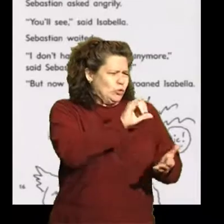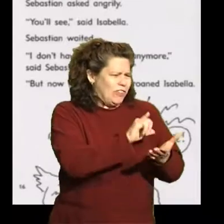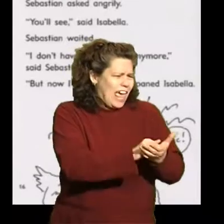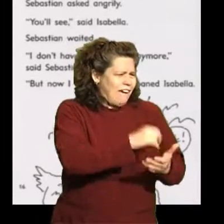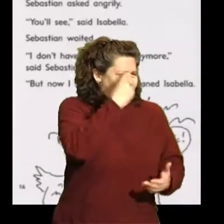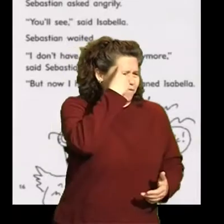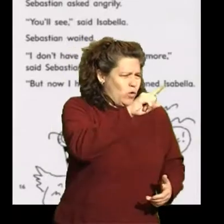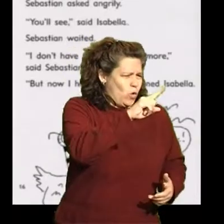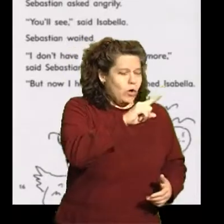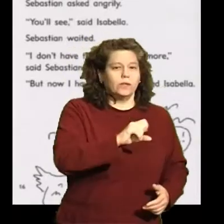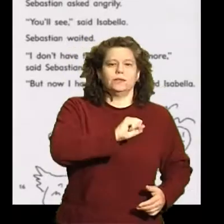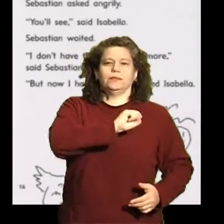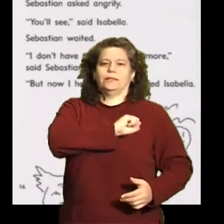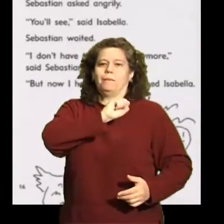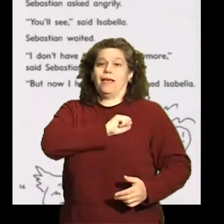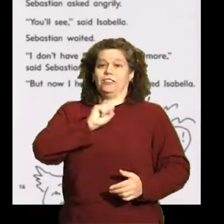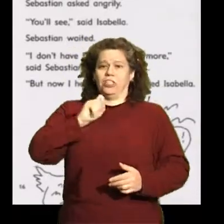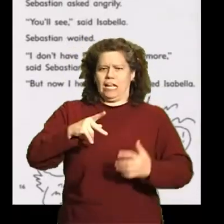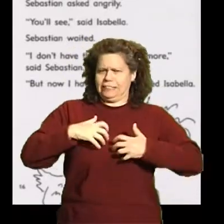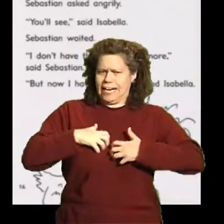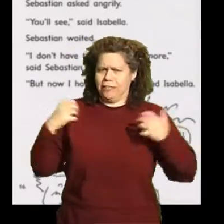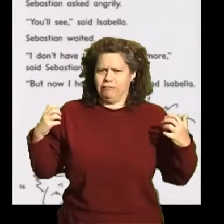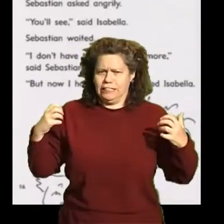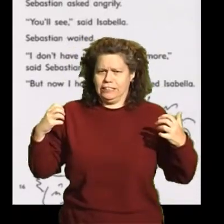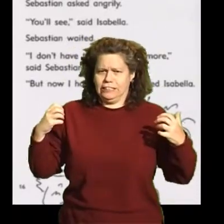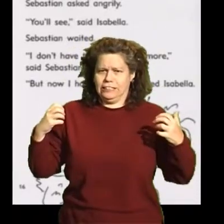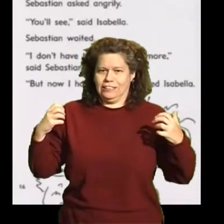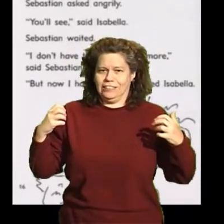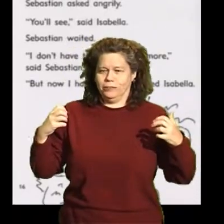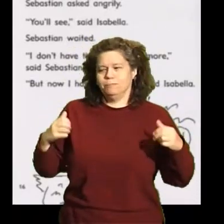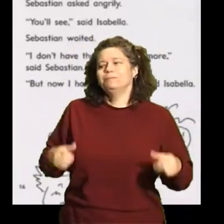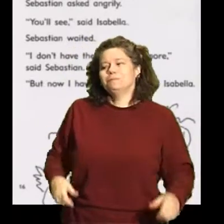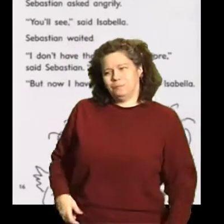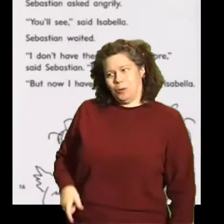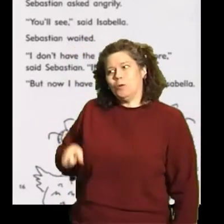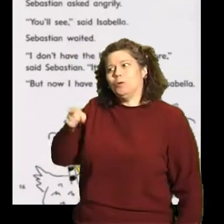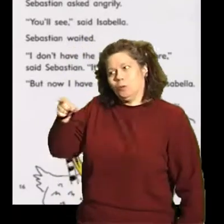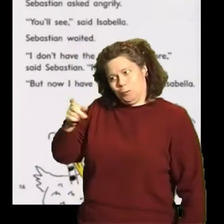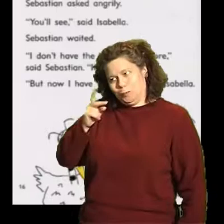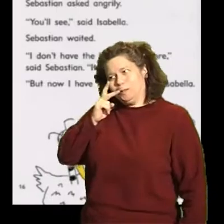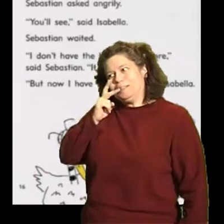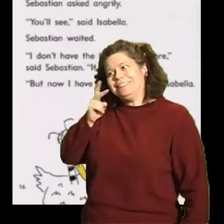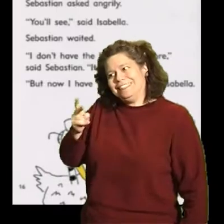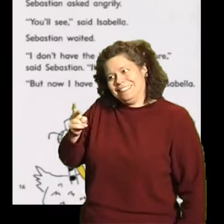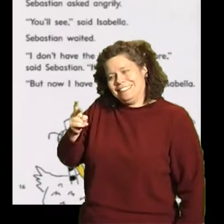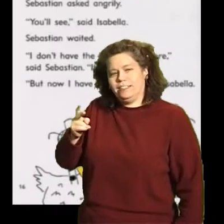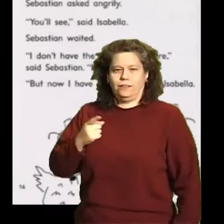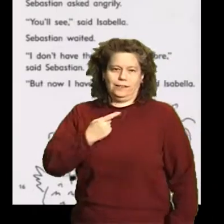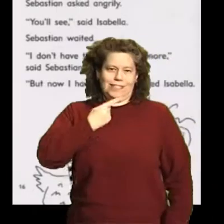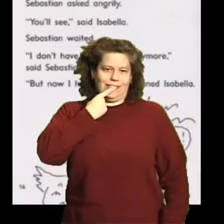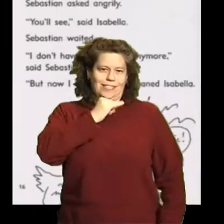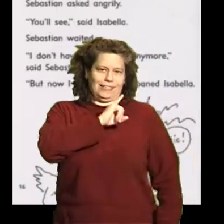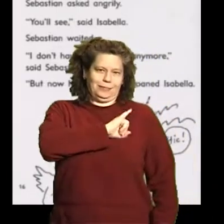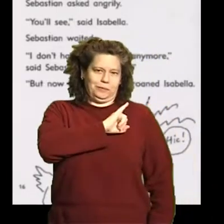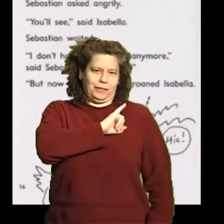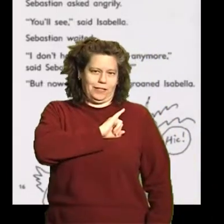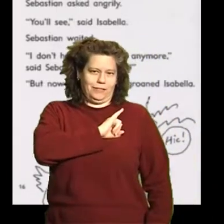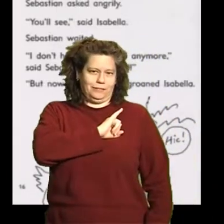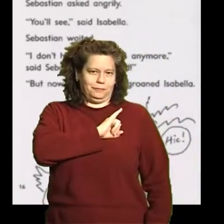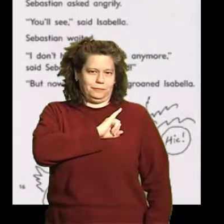"What did you do that for?" Sebastian asked angrily. "You'll see," said